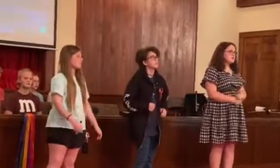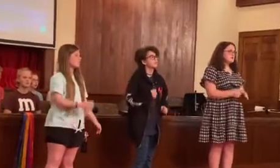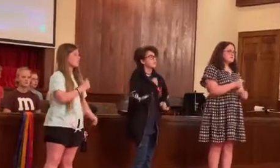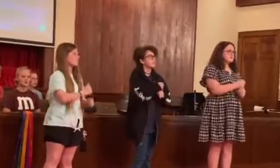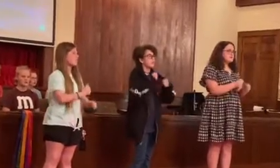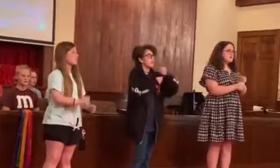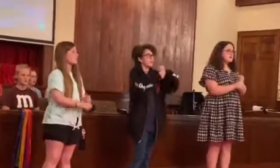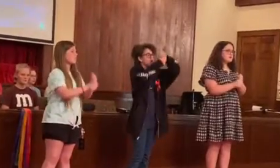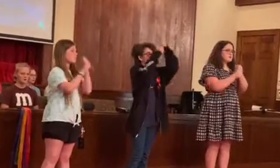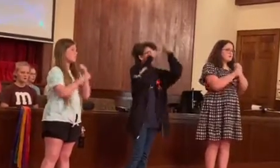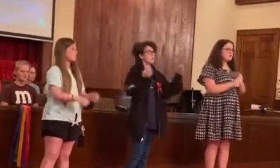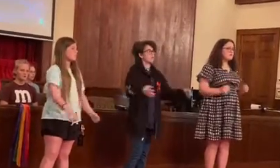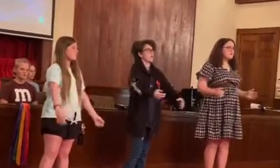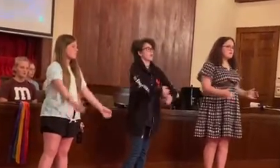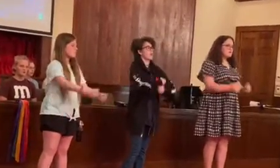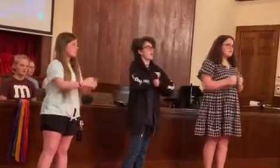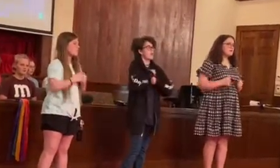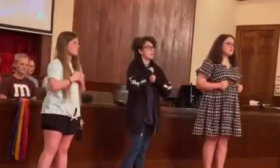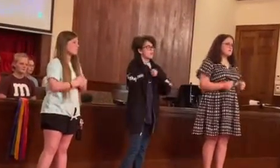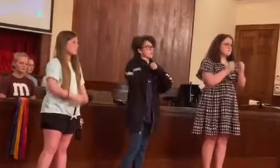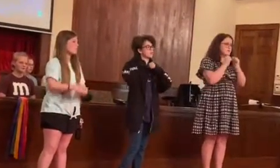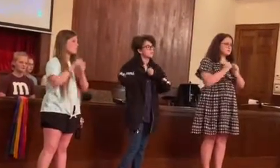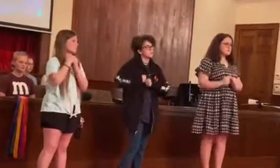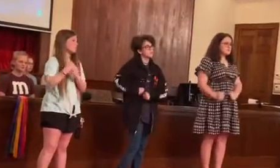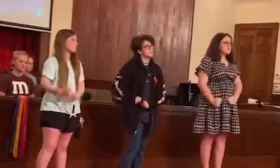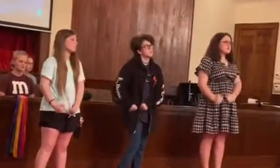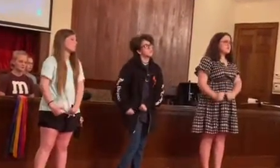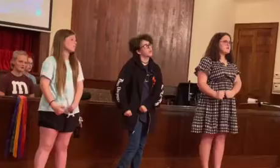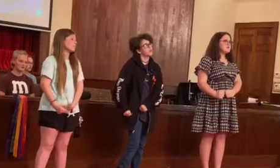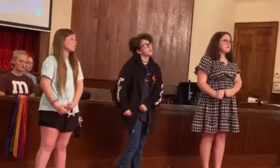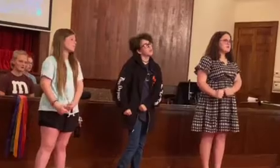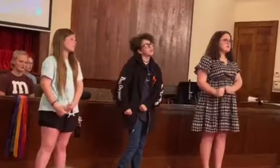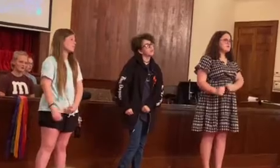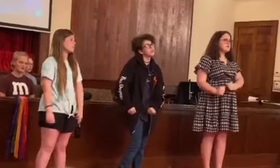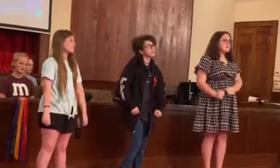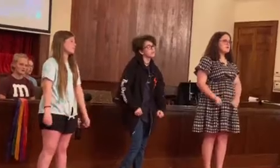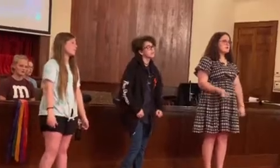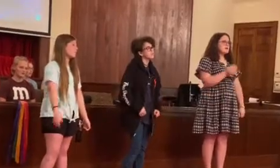Tower of breath, you understand